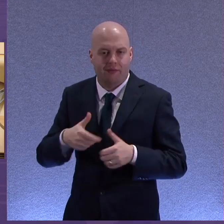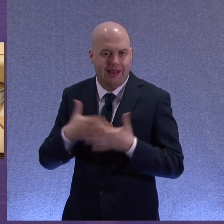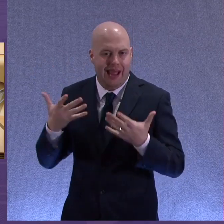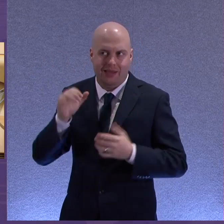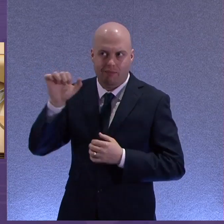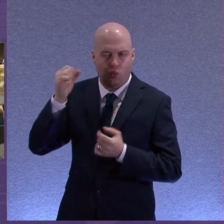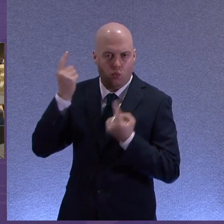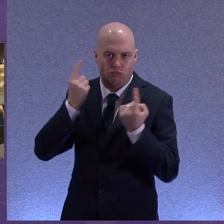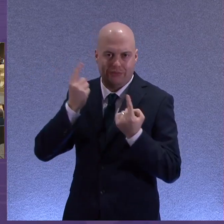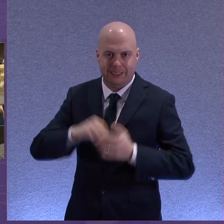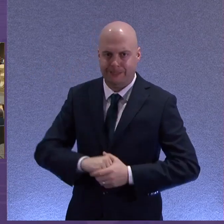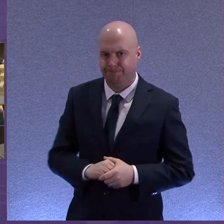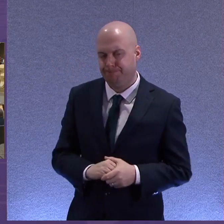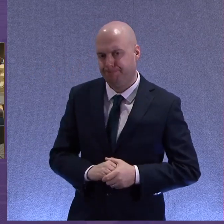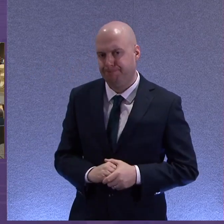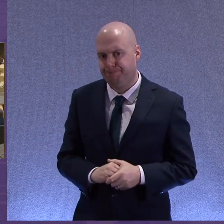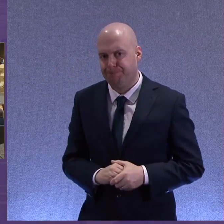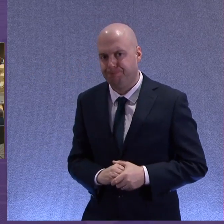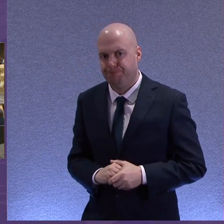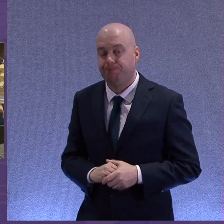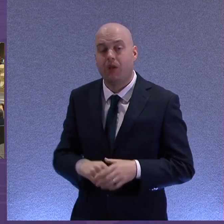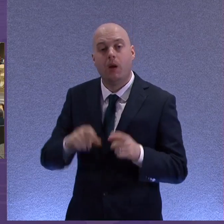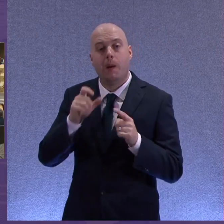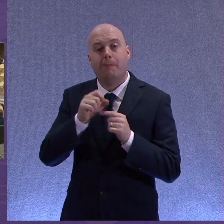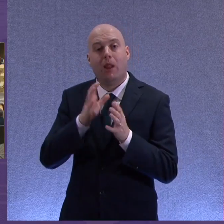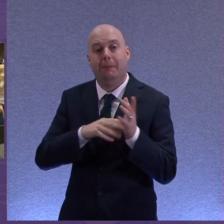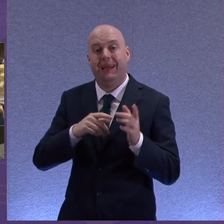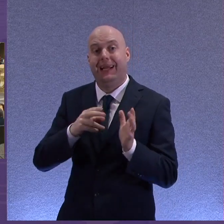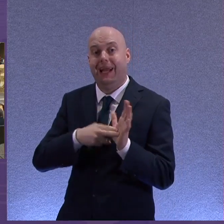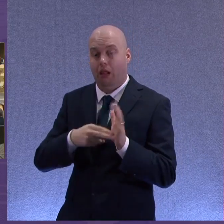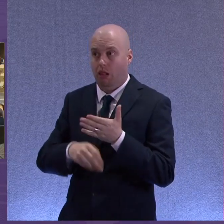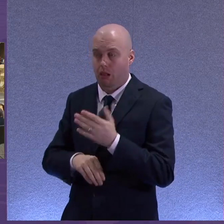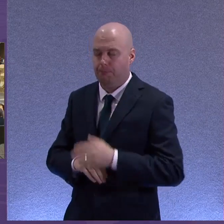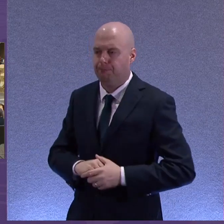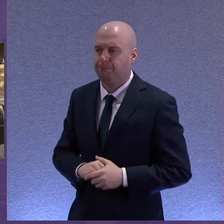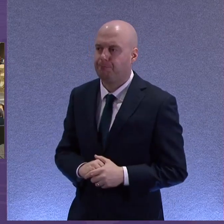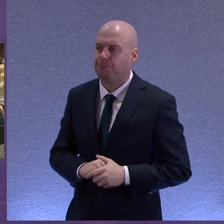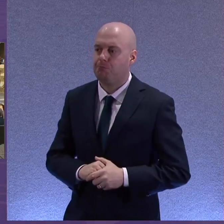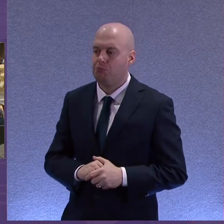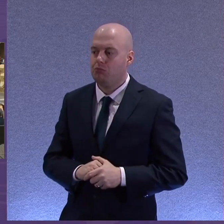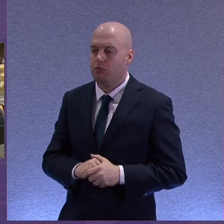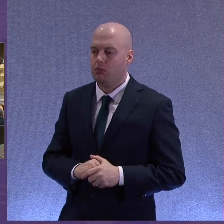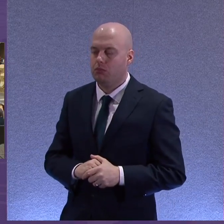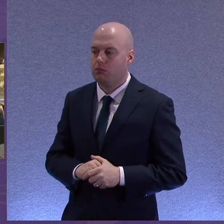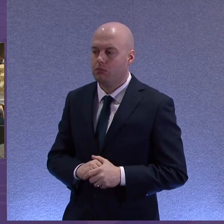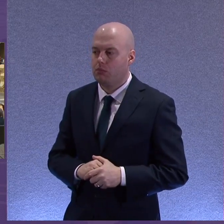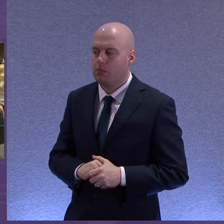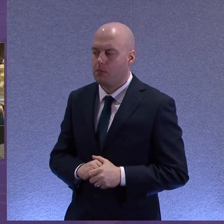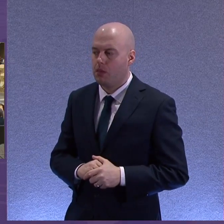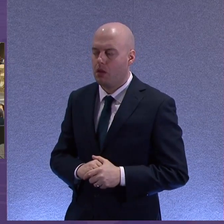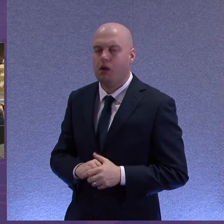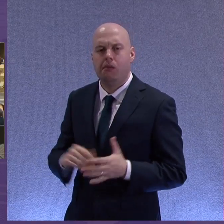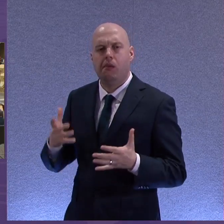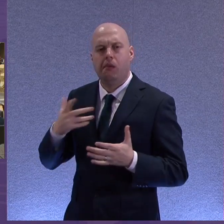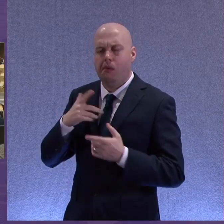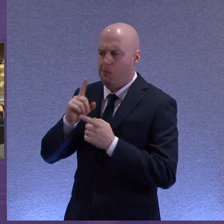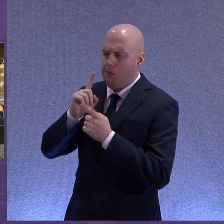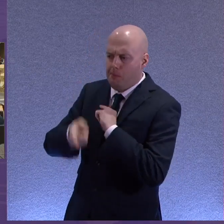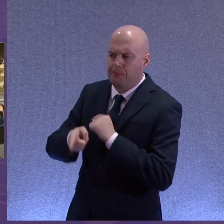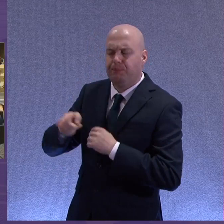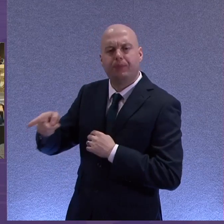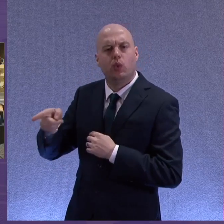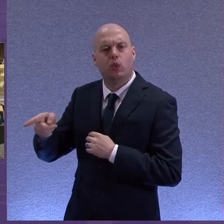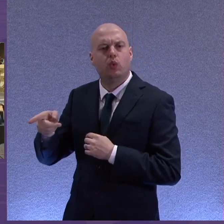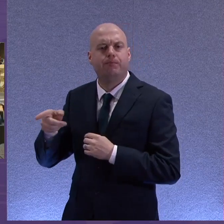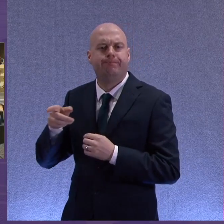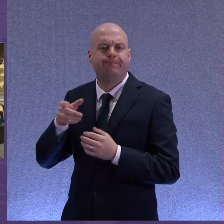have. Polly McNeill, to be followed by Bob Doris. My question is to the Cabinet Secretary responsible for housing. Thanks